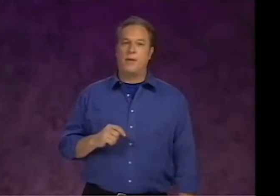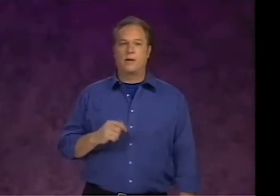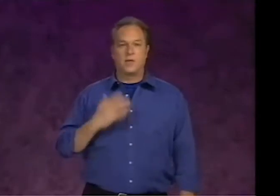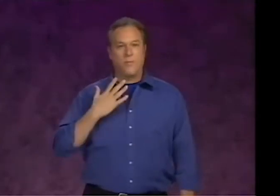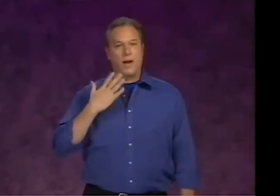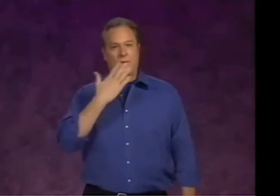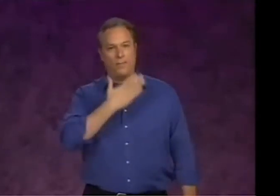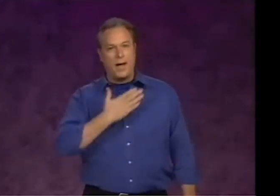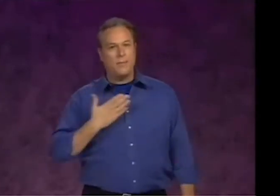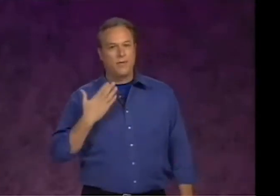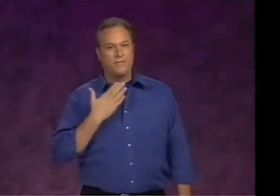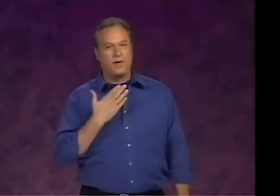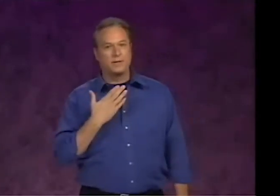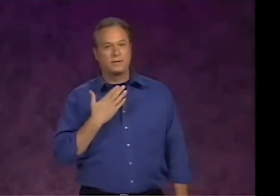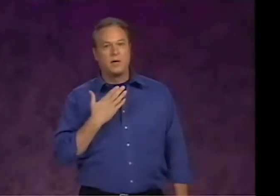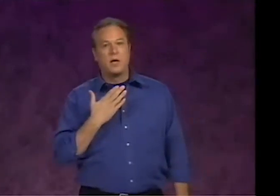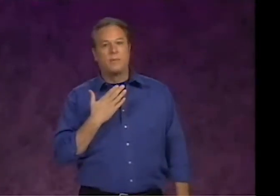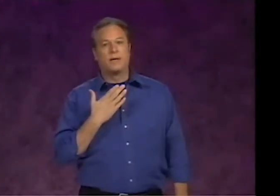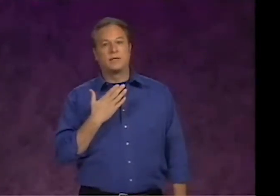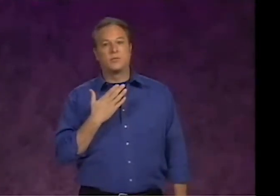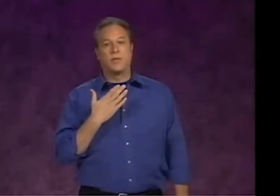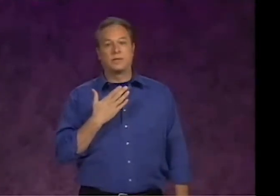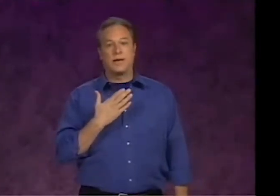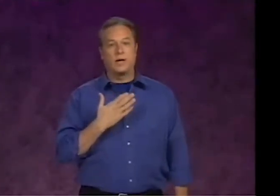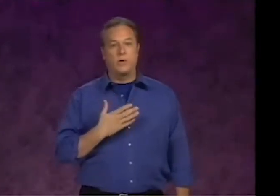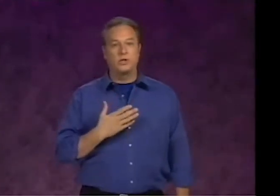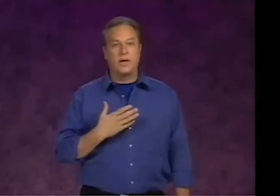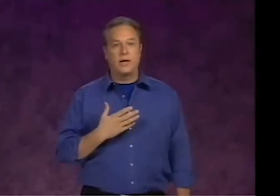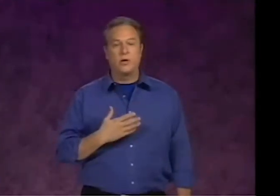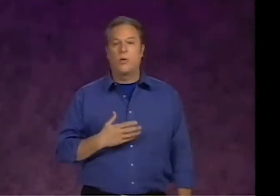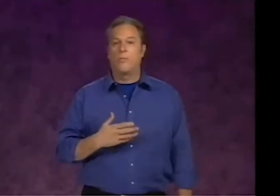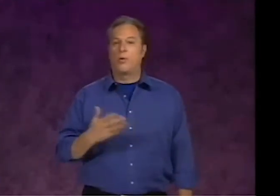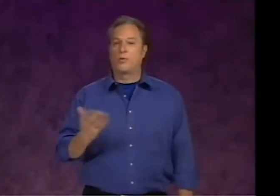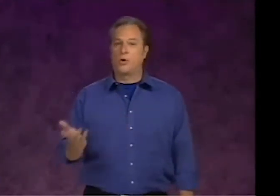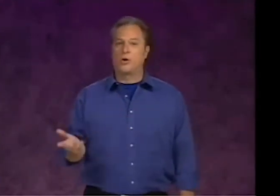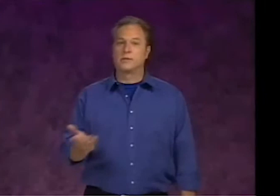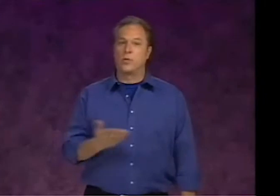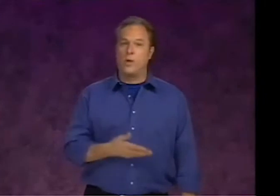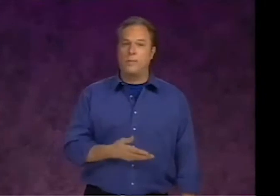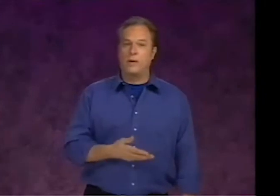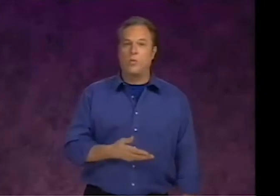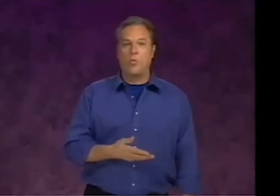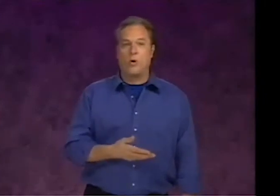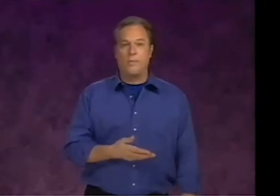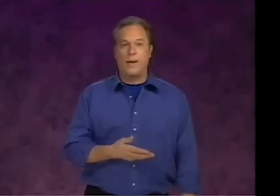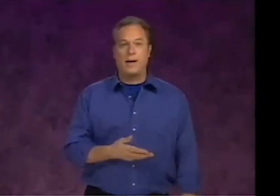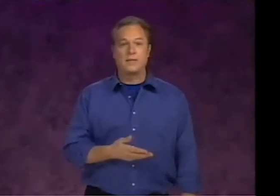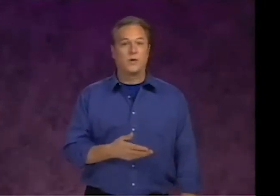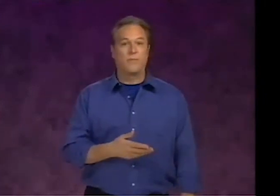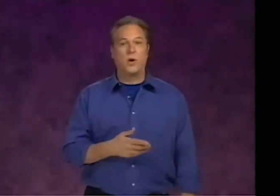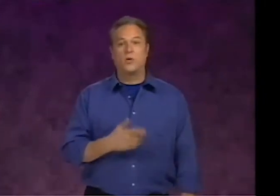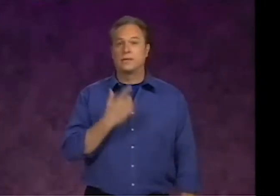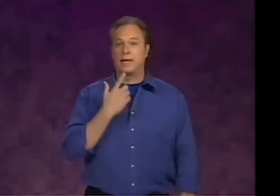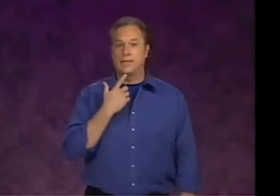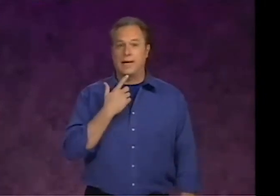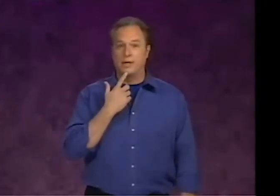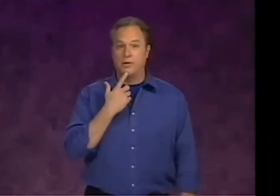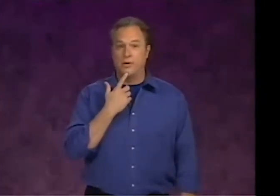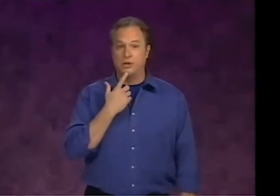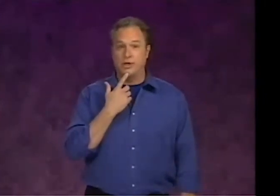females are made at the bottom of the face, because when the sign originated, both girls and women wore bonnets with bows that tied near their